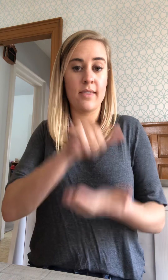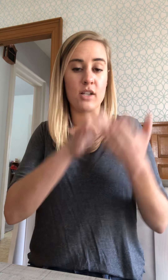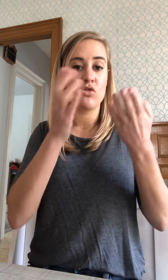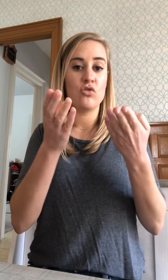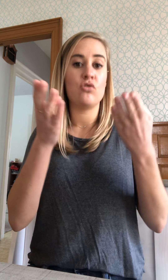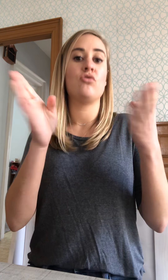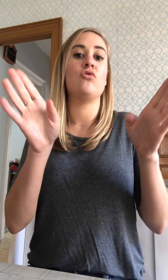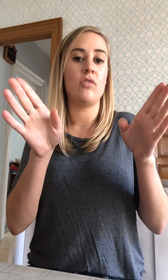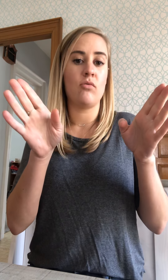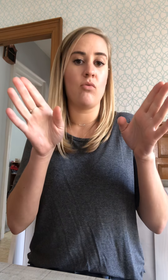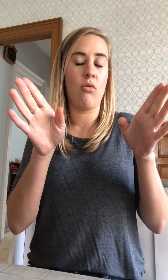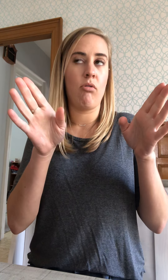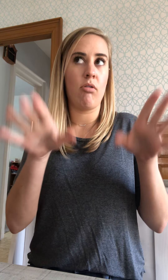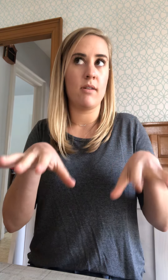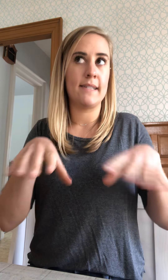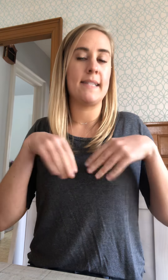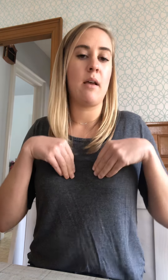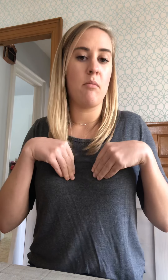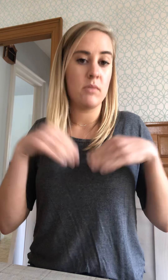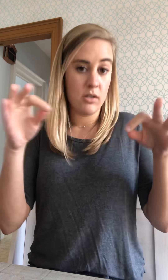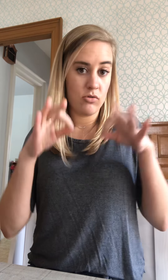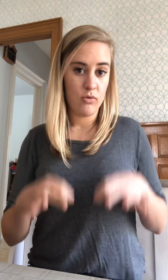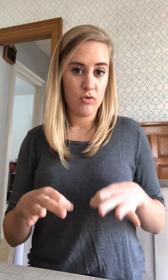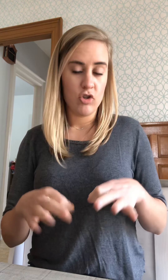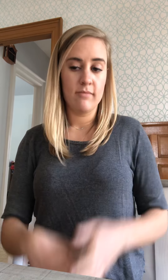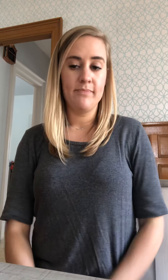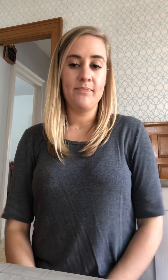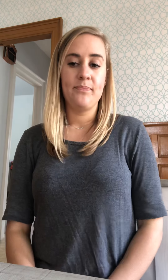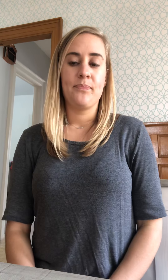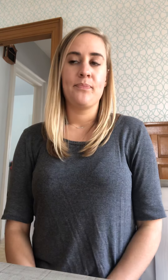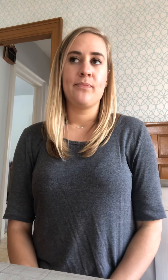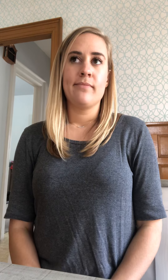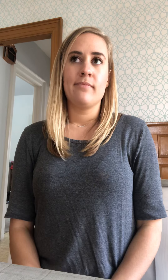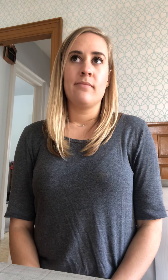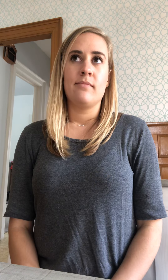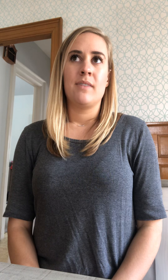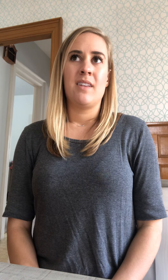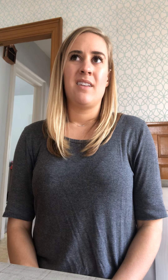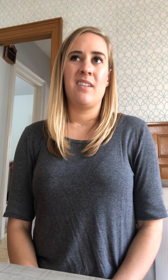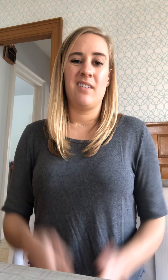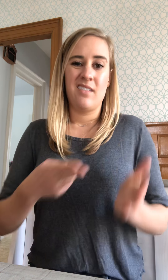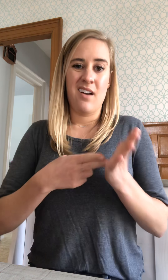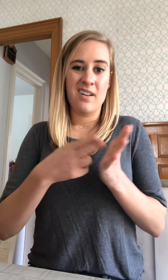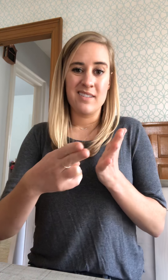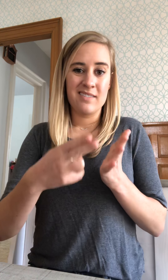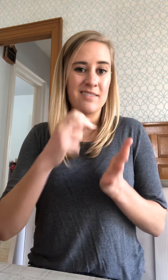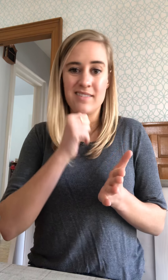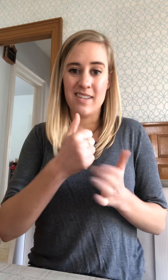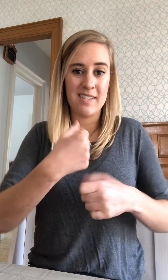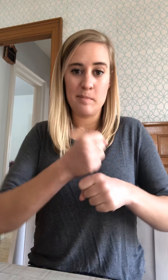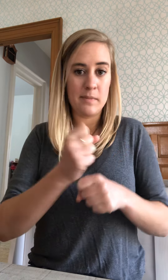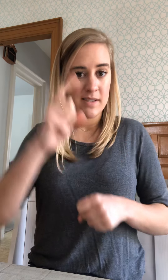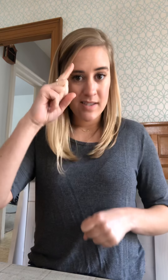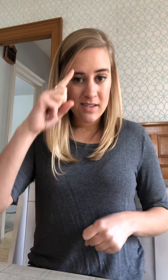accepted description is. It doesn't really make sense, but this is what's in